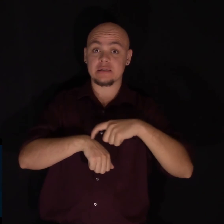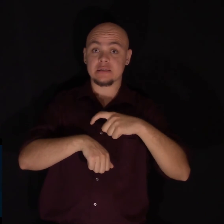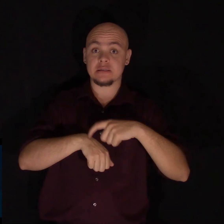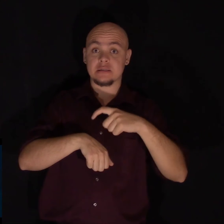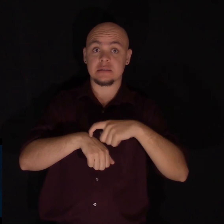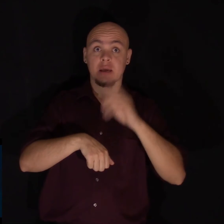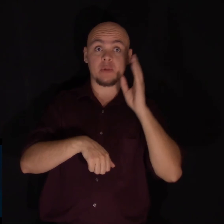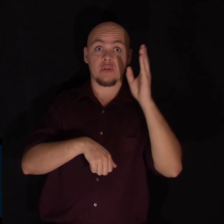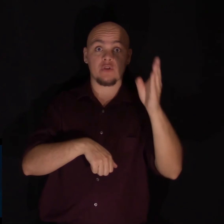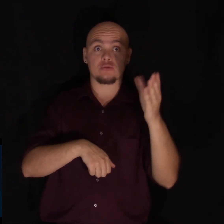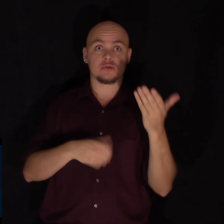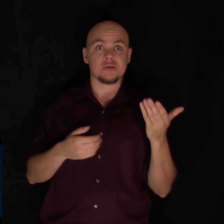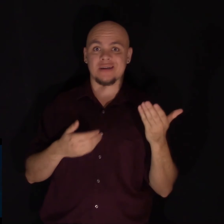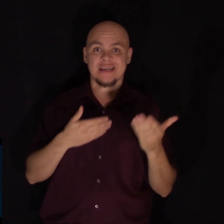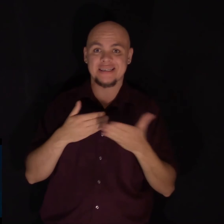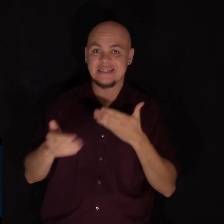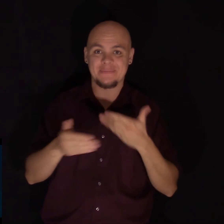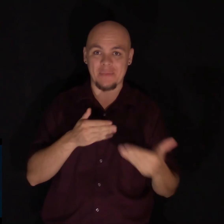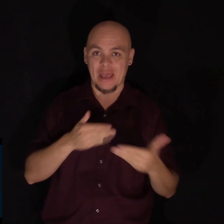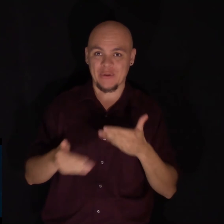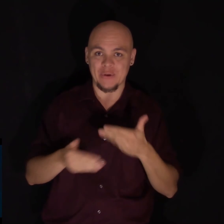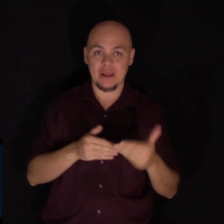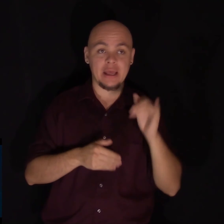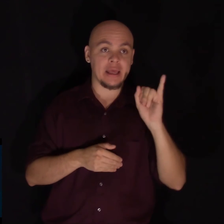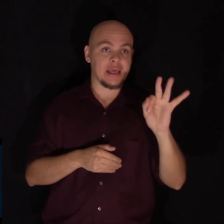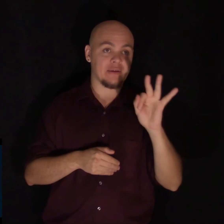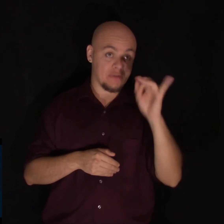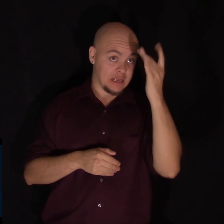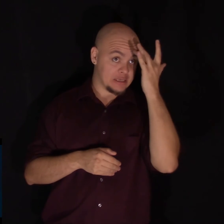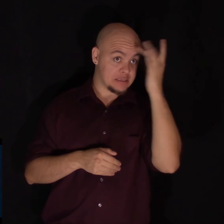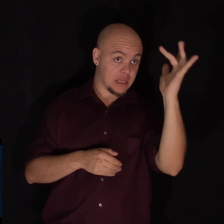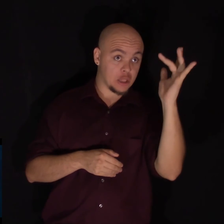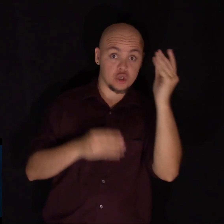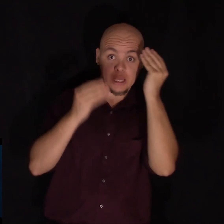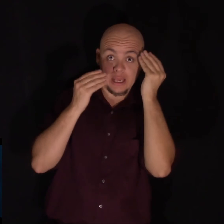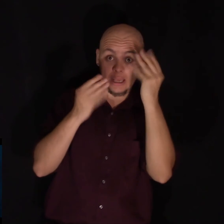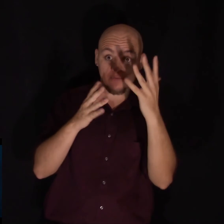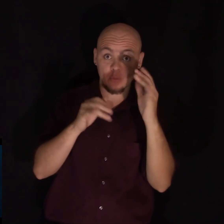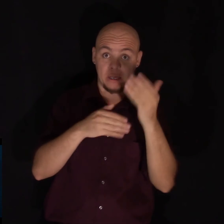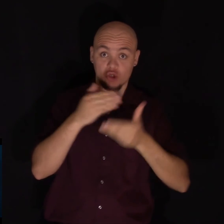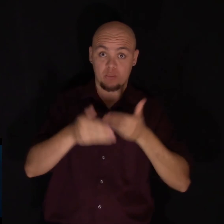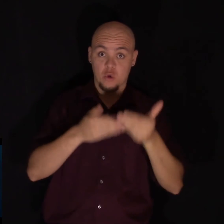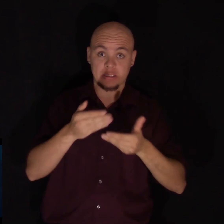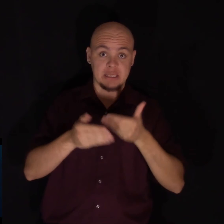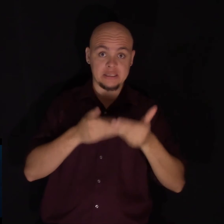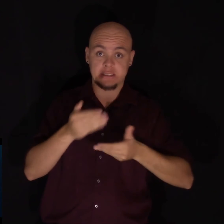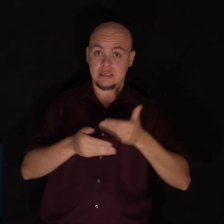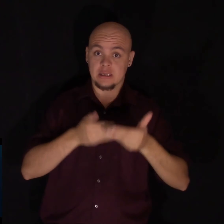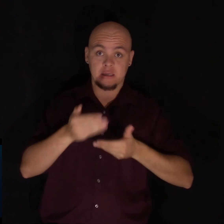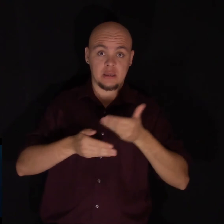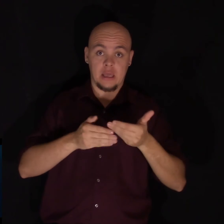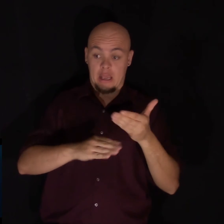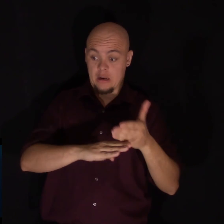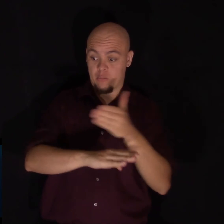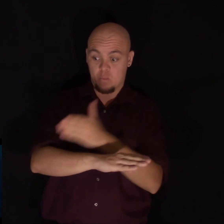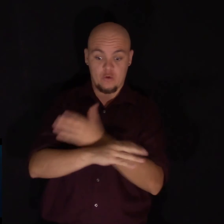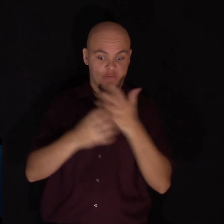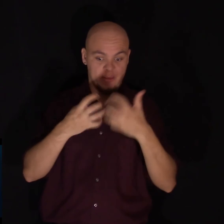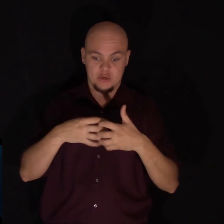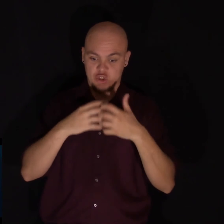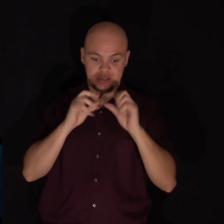total non sequitur. Okay, if intelligence is just a matter of information processing, and we continue to improve our